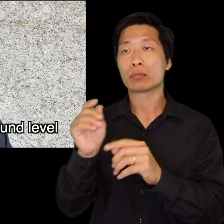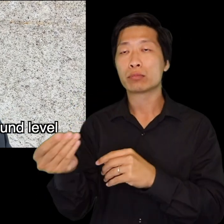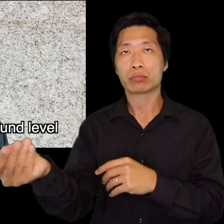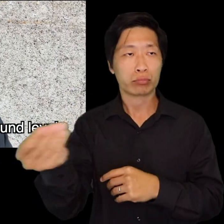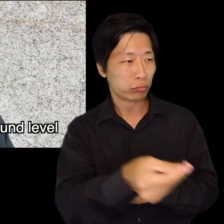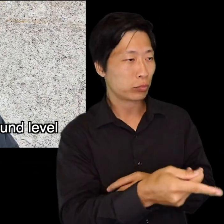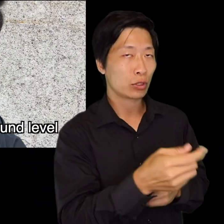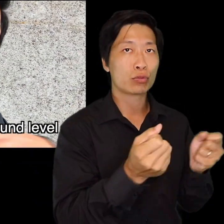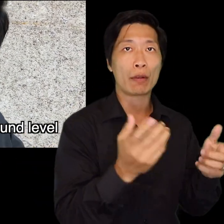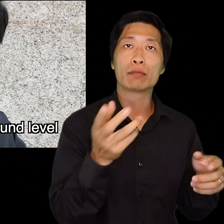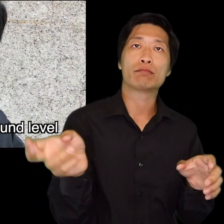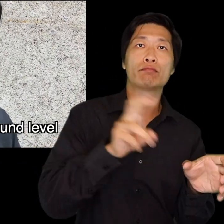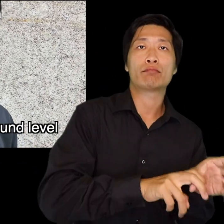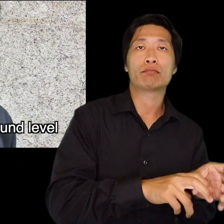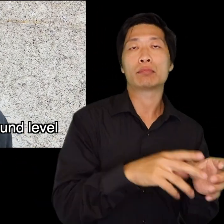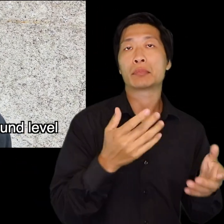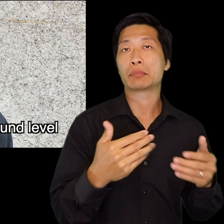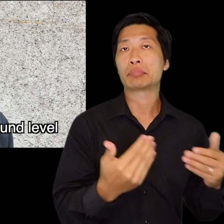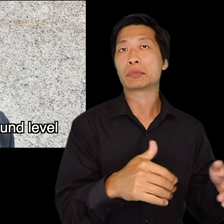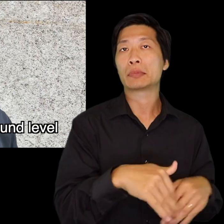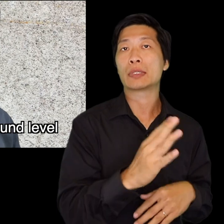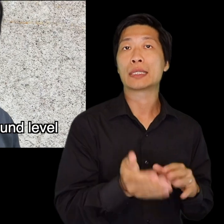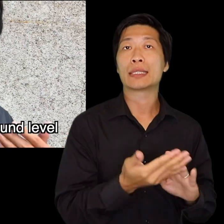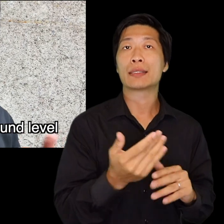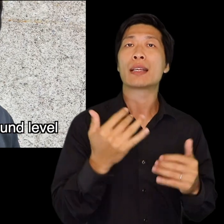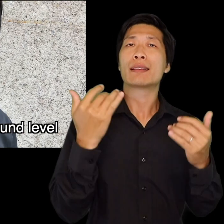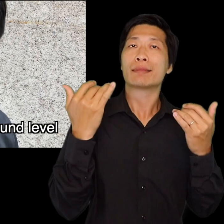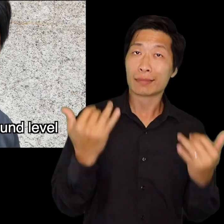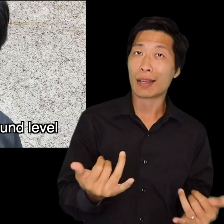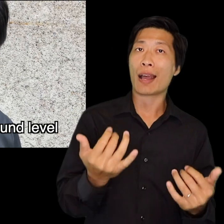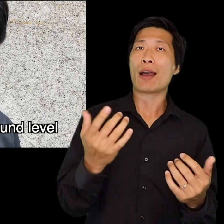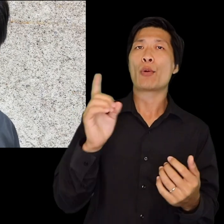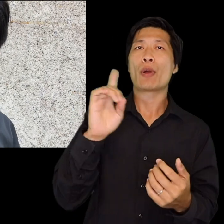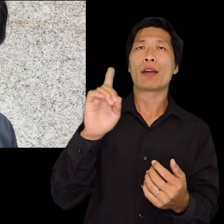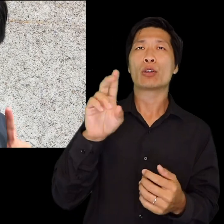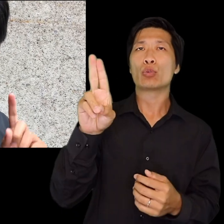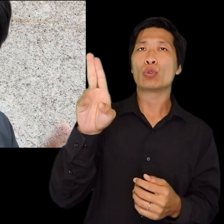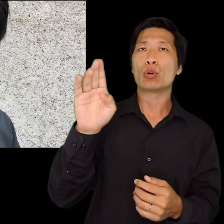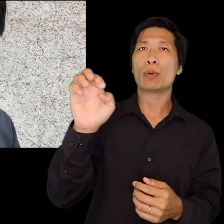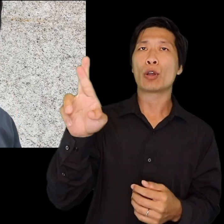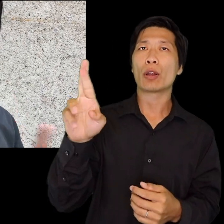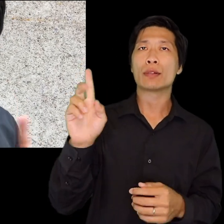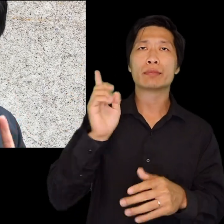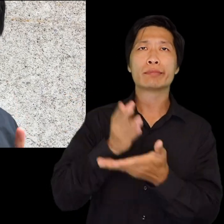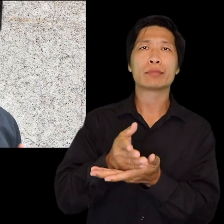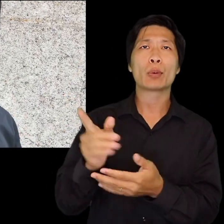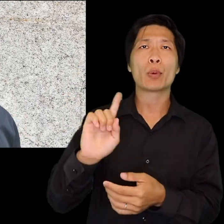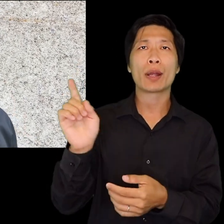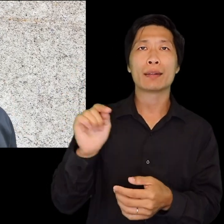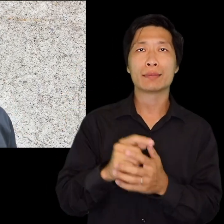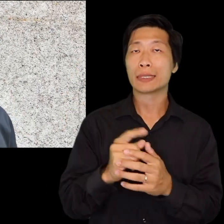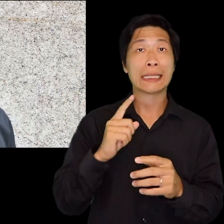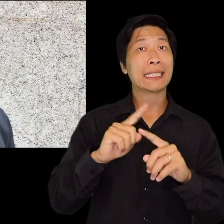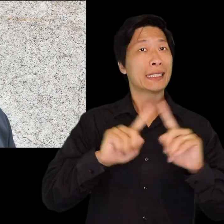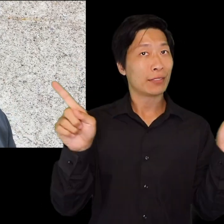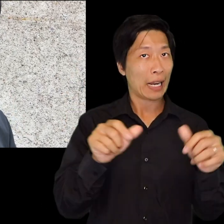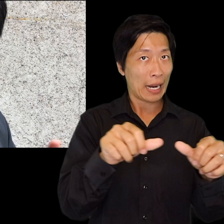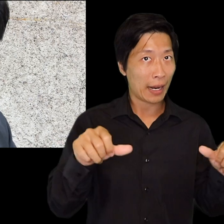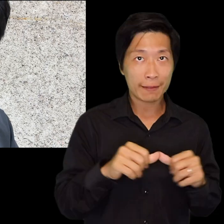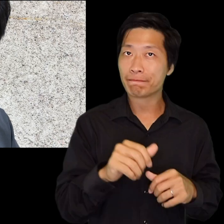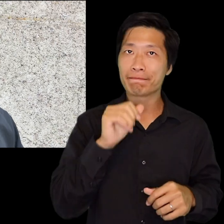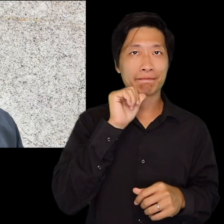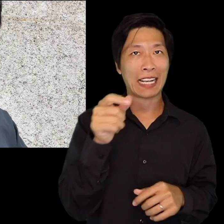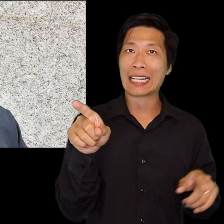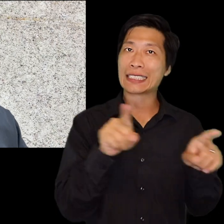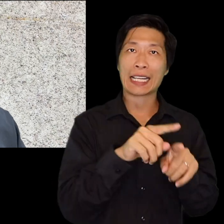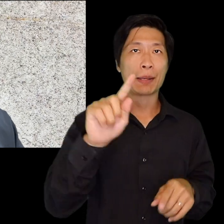driver where you want to go and then you just get in. So very easy. So now let's figure out how to find where your Uber stop is. Your Uber